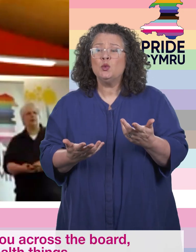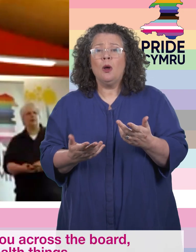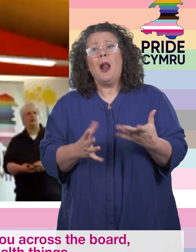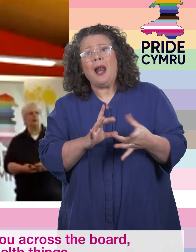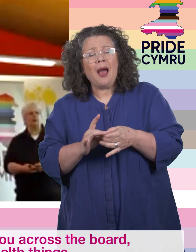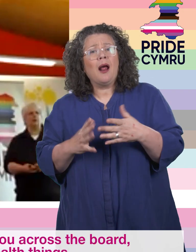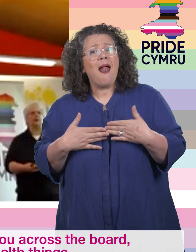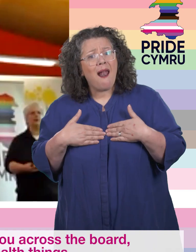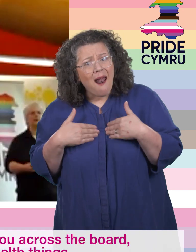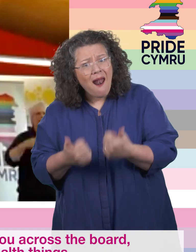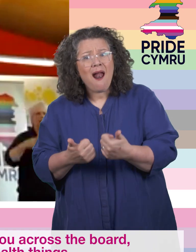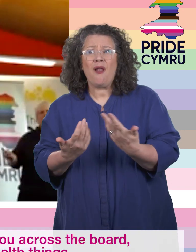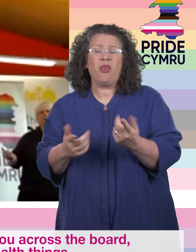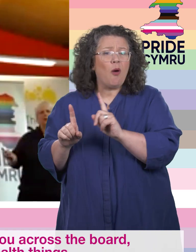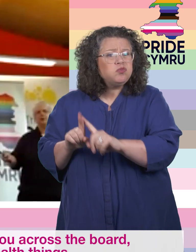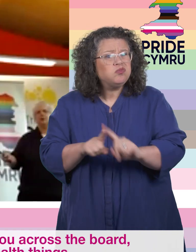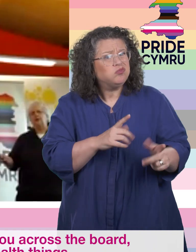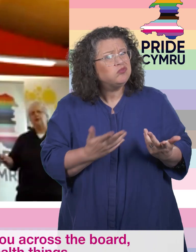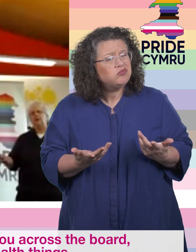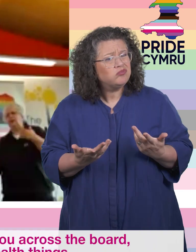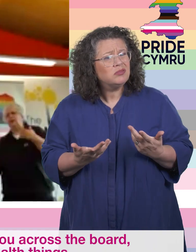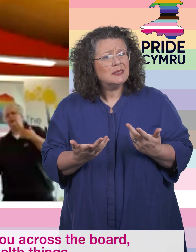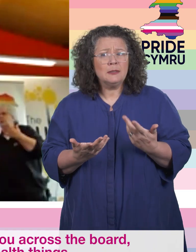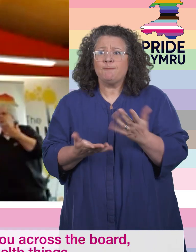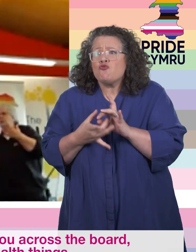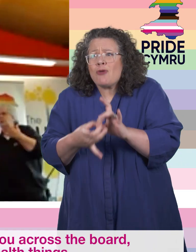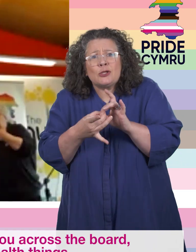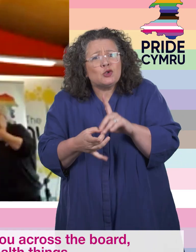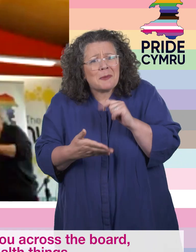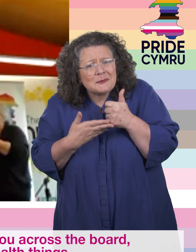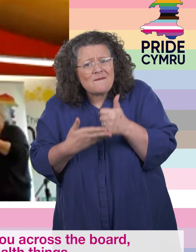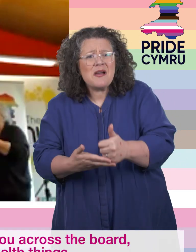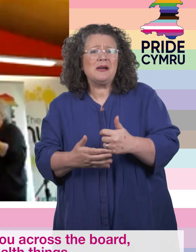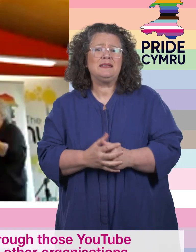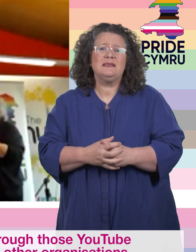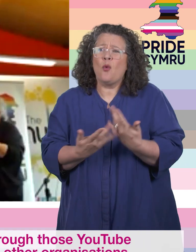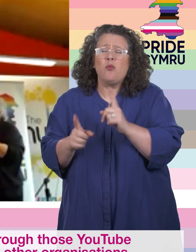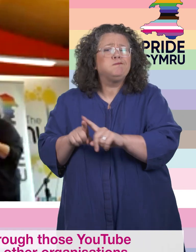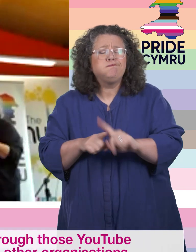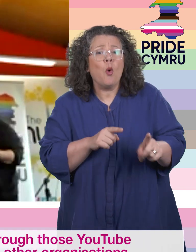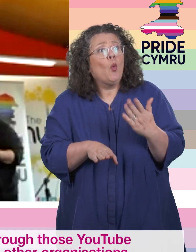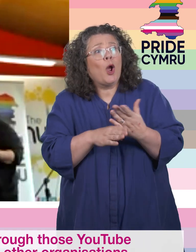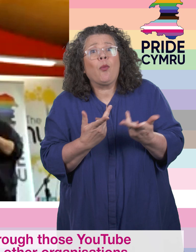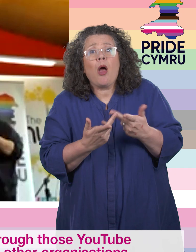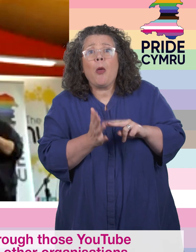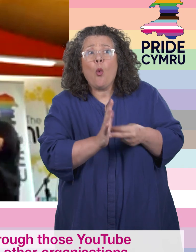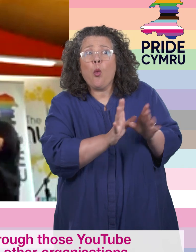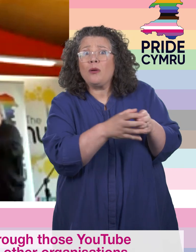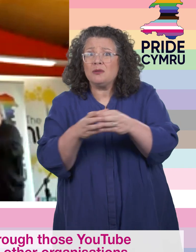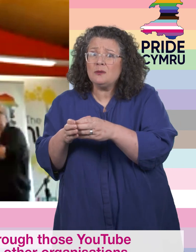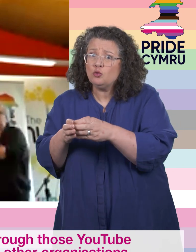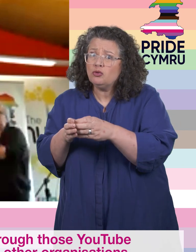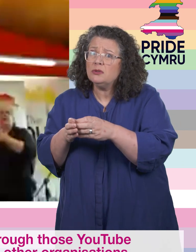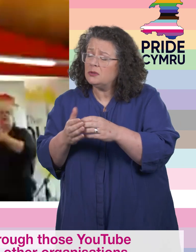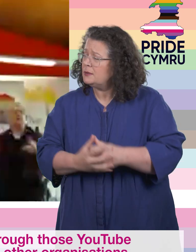we're doing to support you across the board, you know, in all sort of health things or, you know, relationship advice through